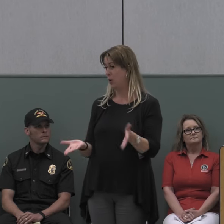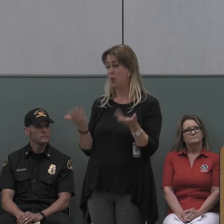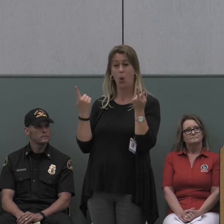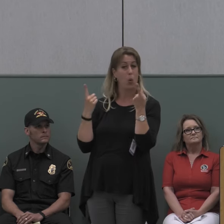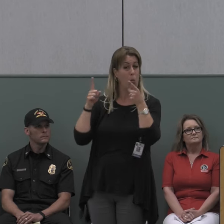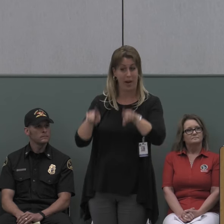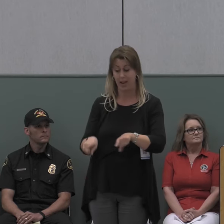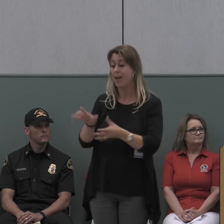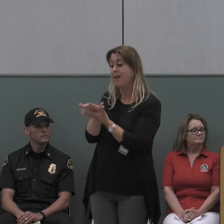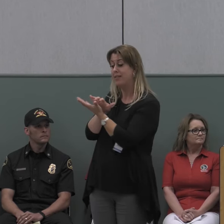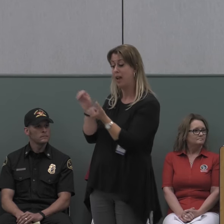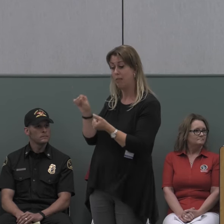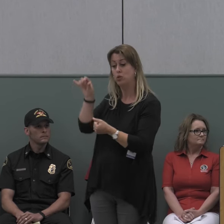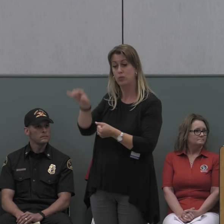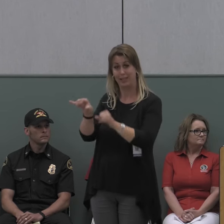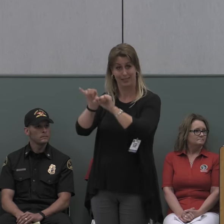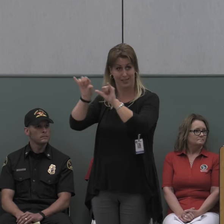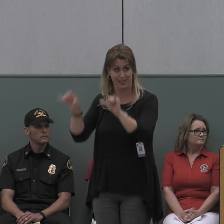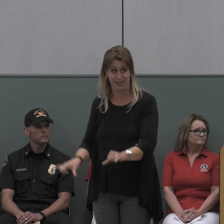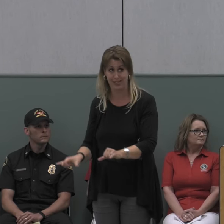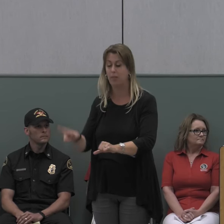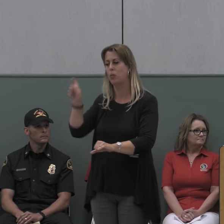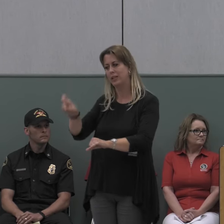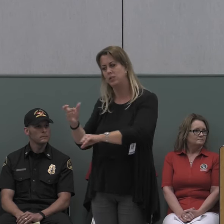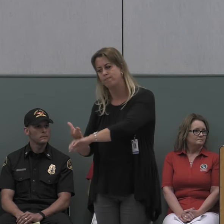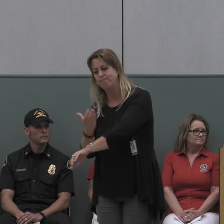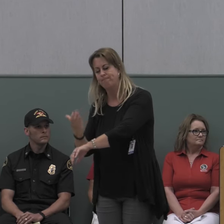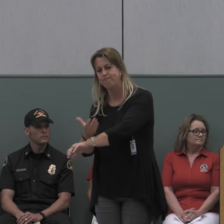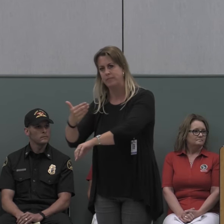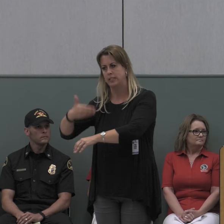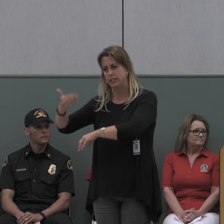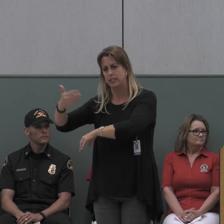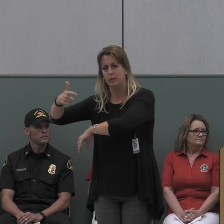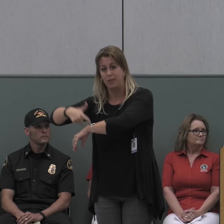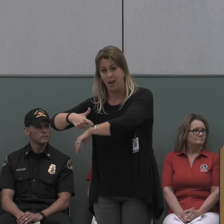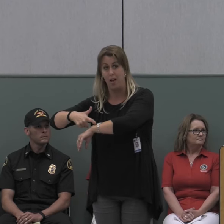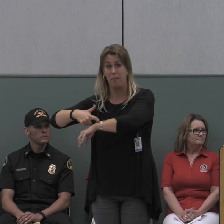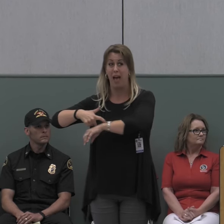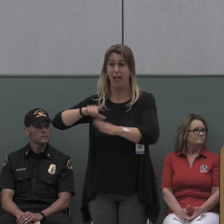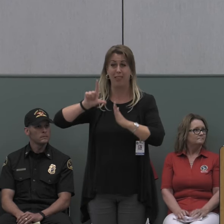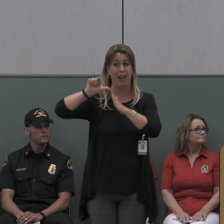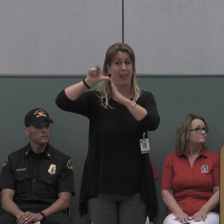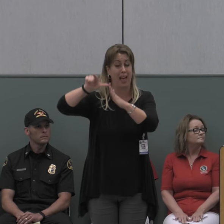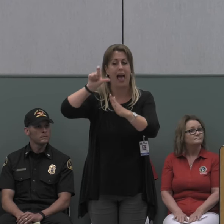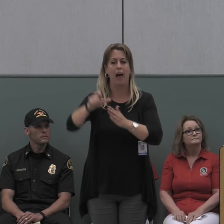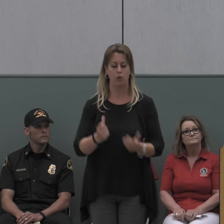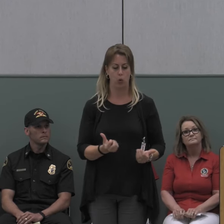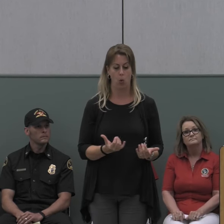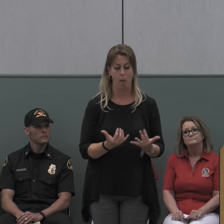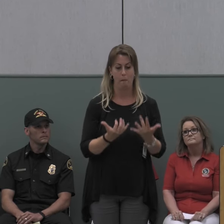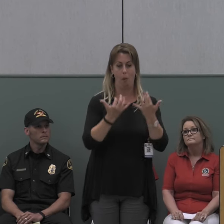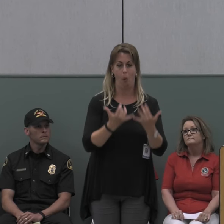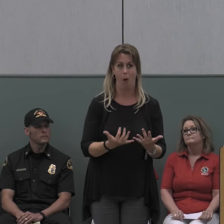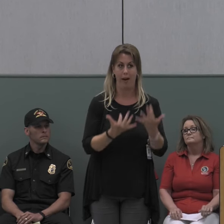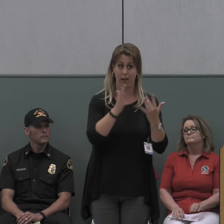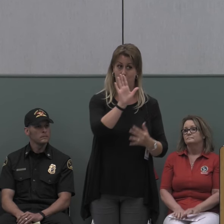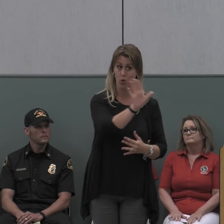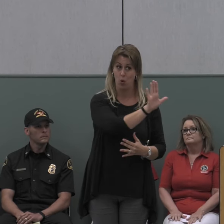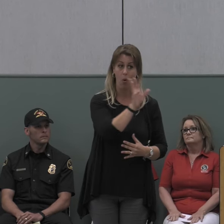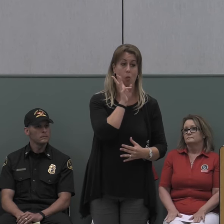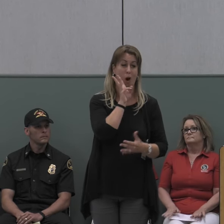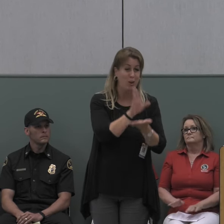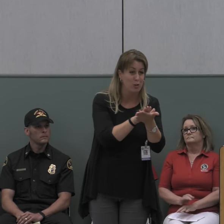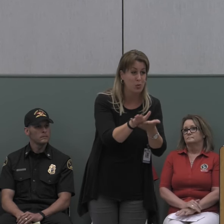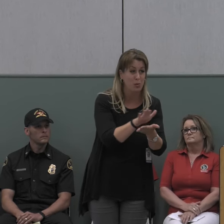is extensive. It's going to take some time, and then even after that, you're going to have to boil water for a little bit longer until the pipes flush through.